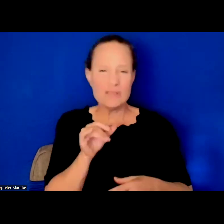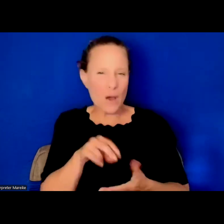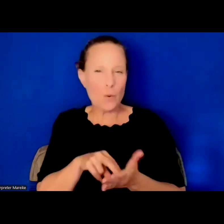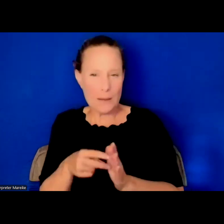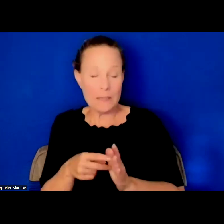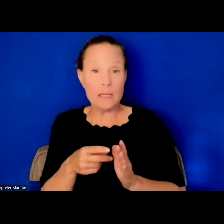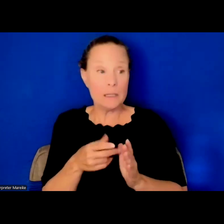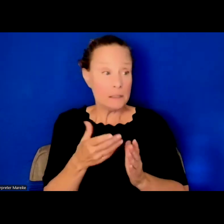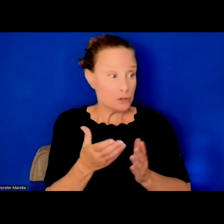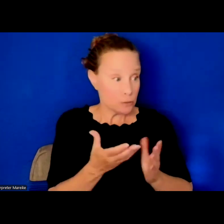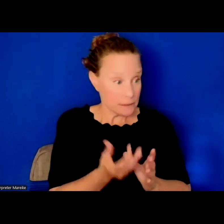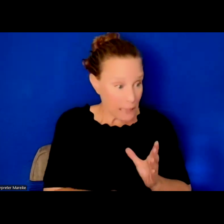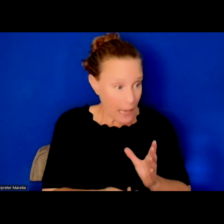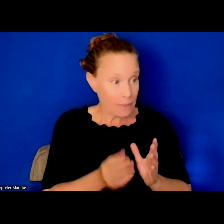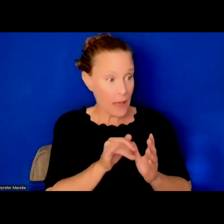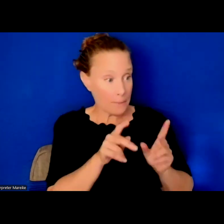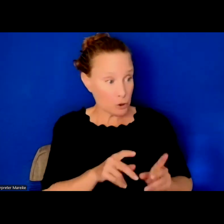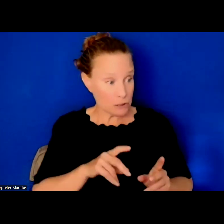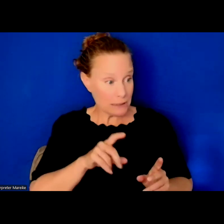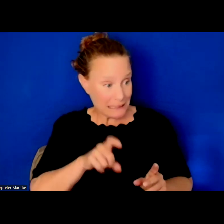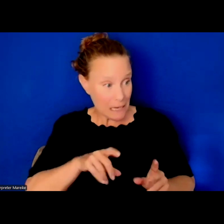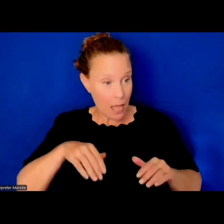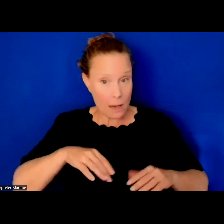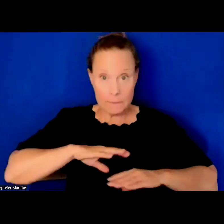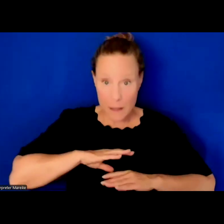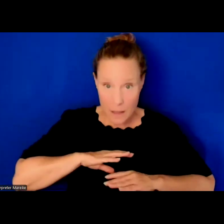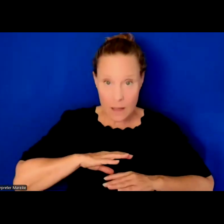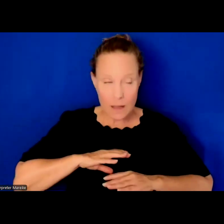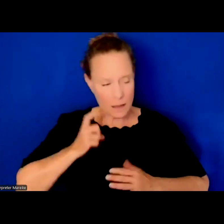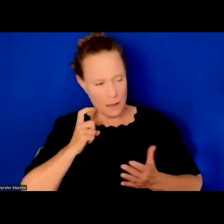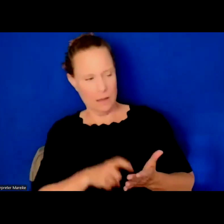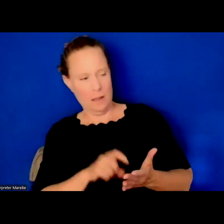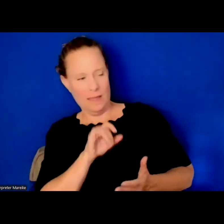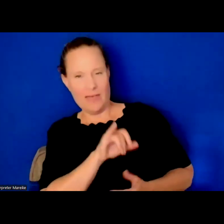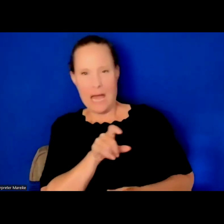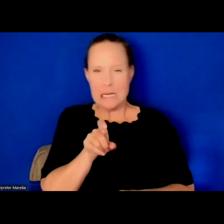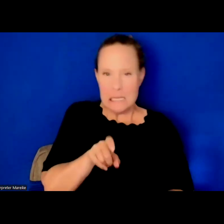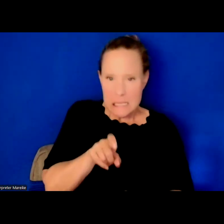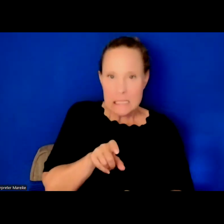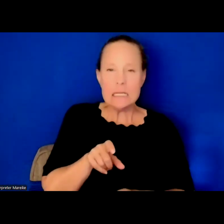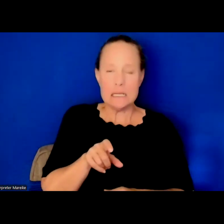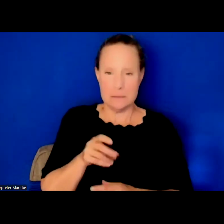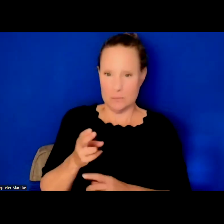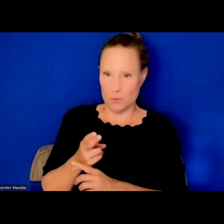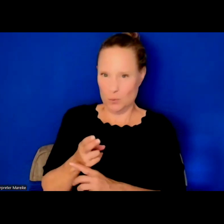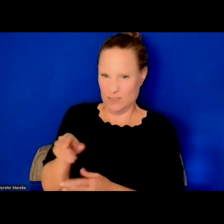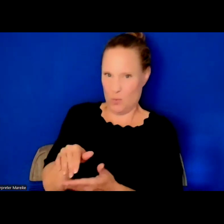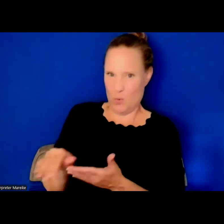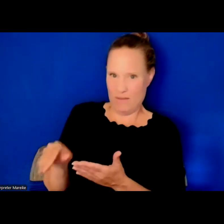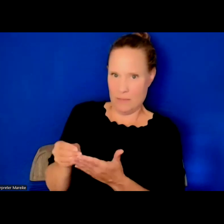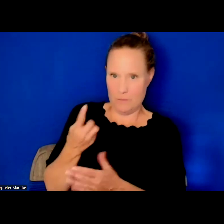gaps is identifying services that people need that aren't covered, or people that